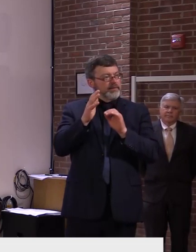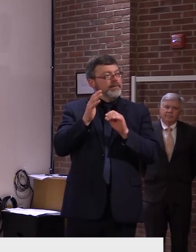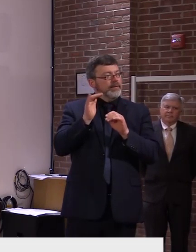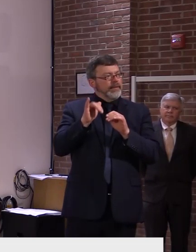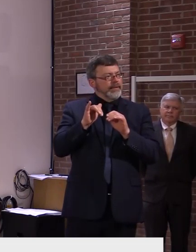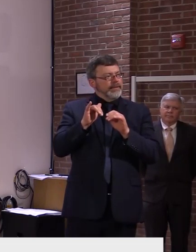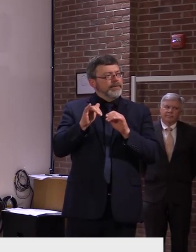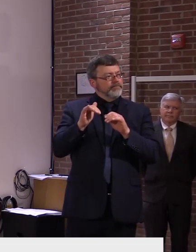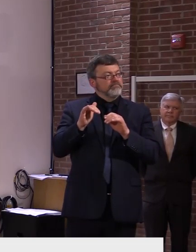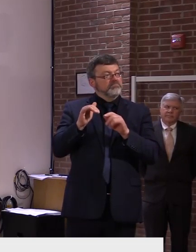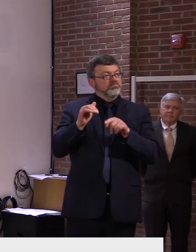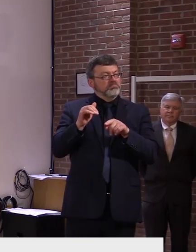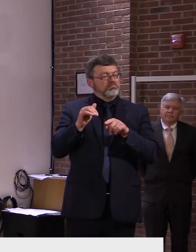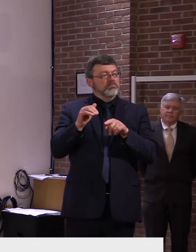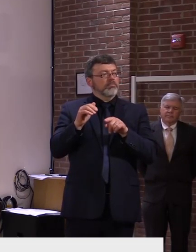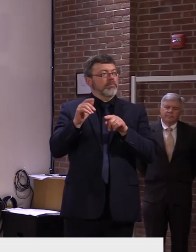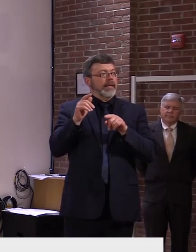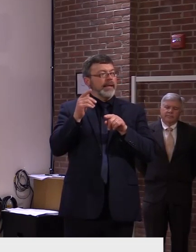been